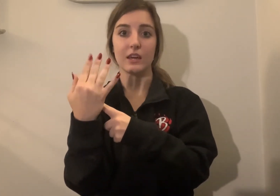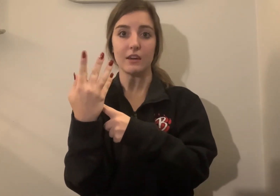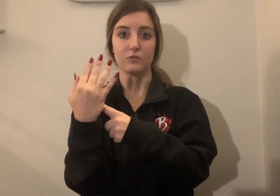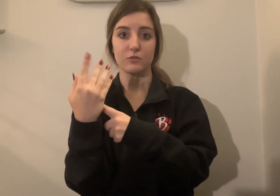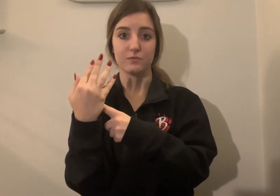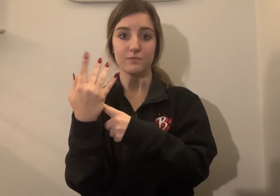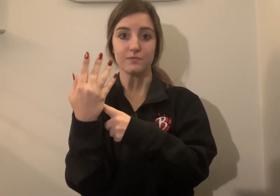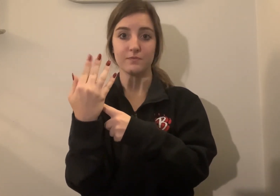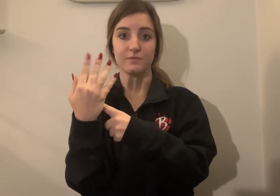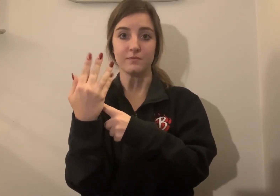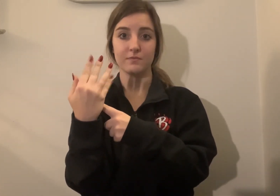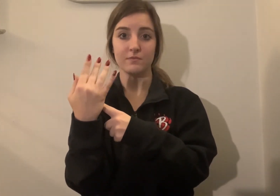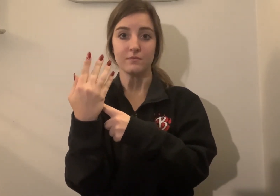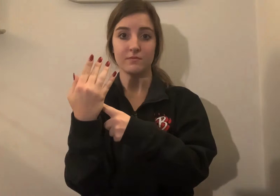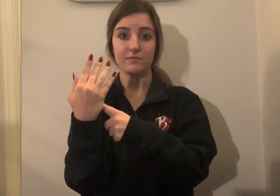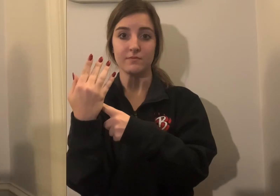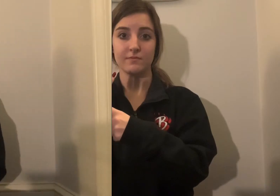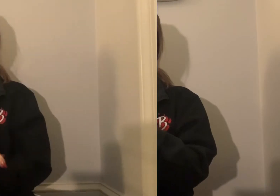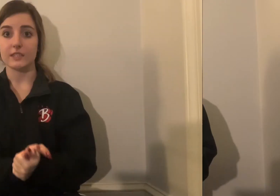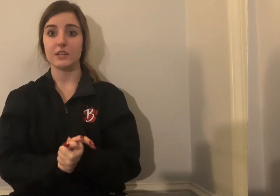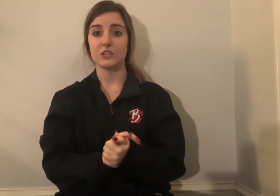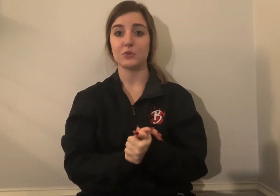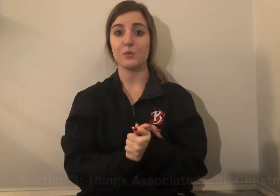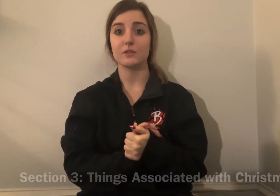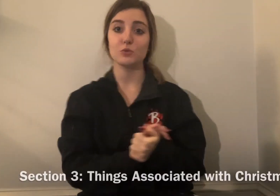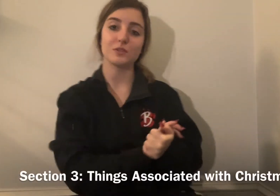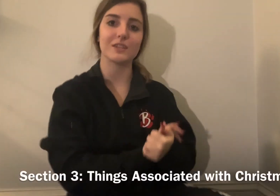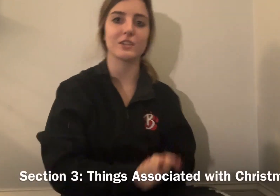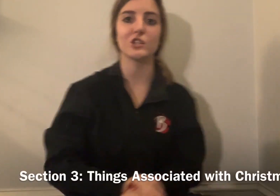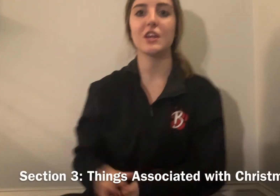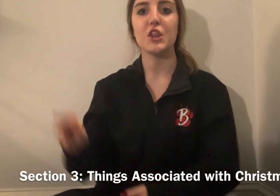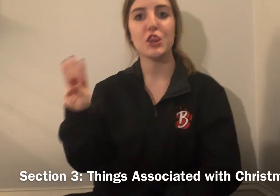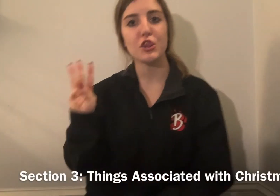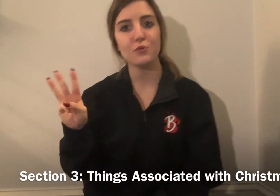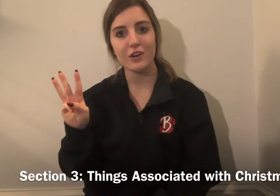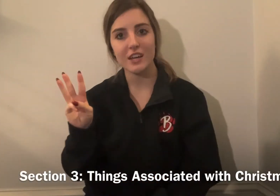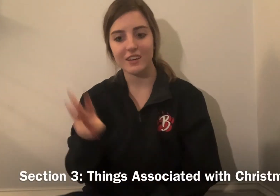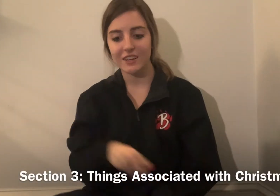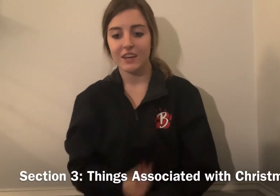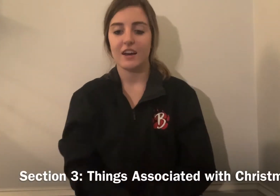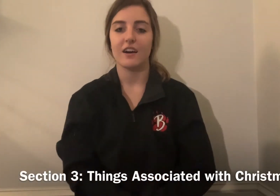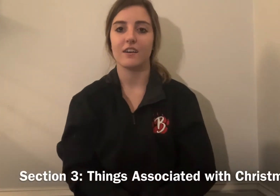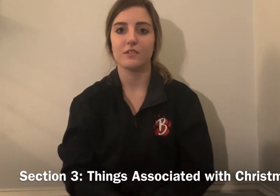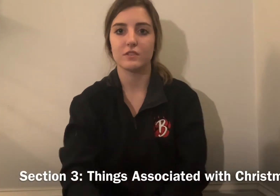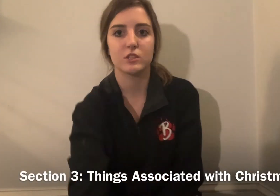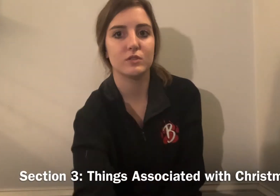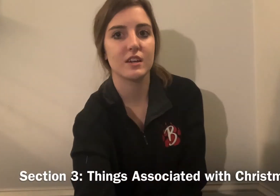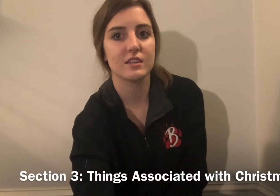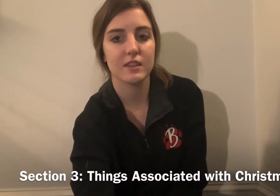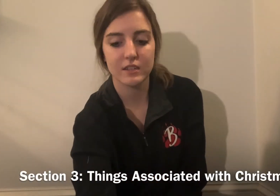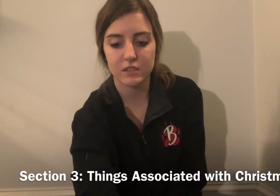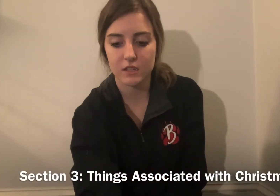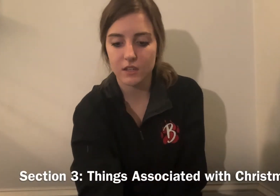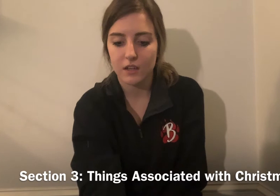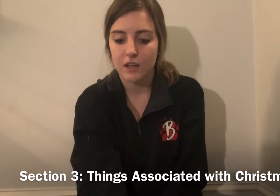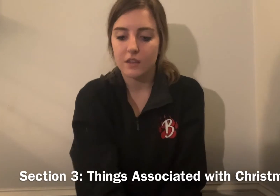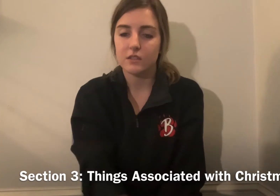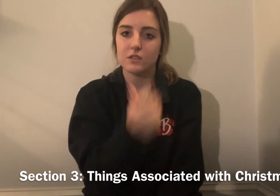Candle. All right, so on to section 3 of today's lesson. This is going